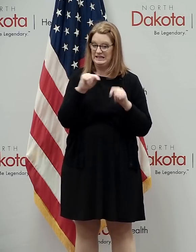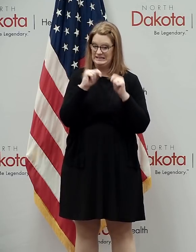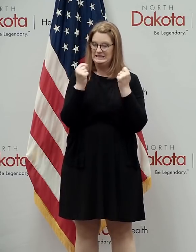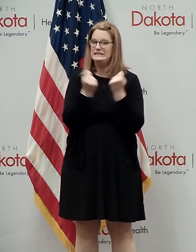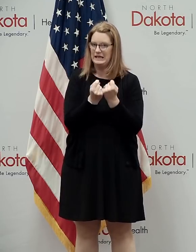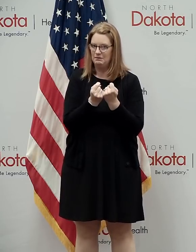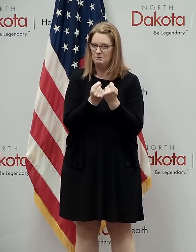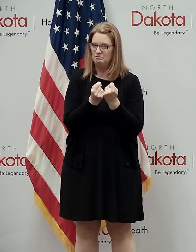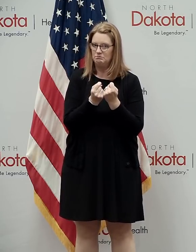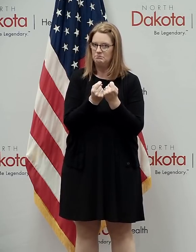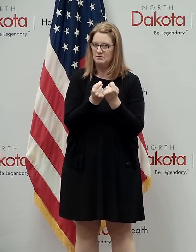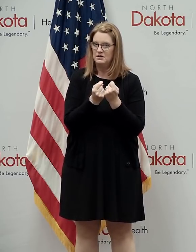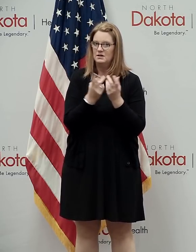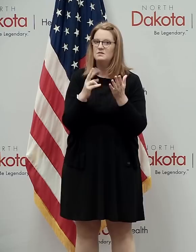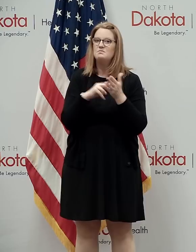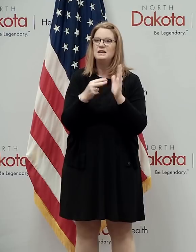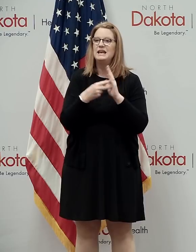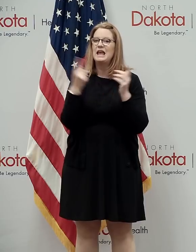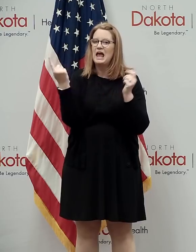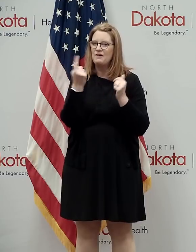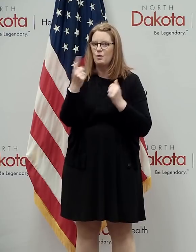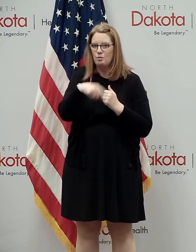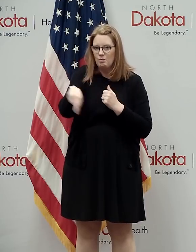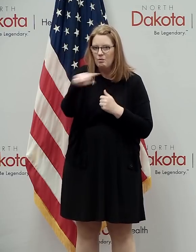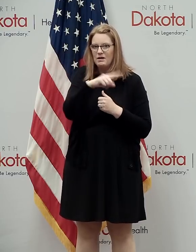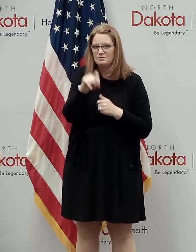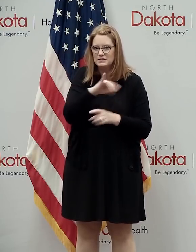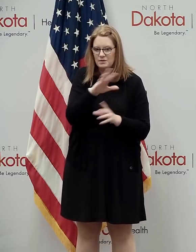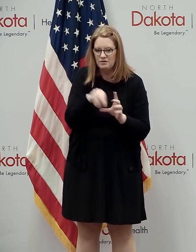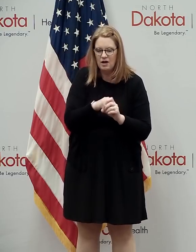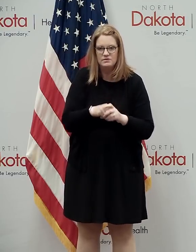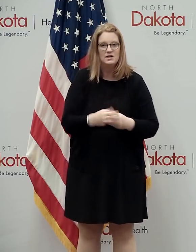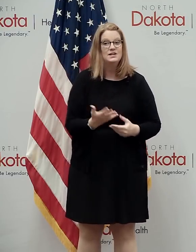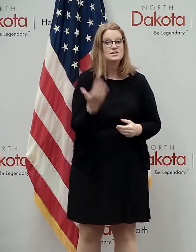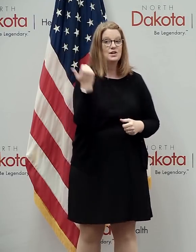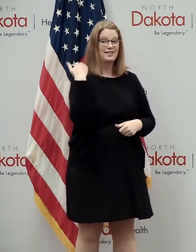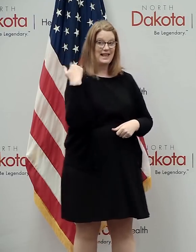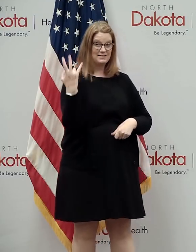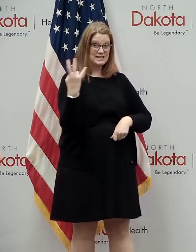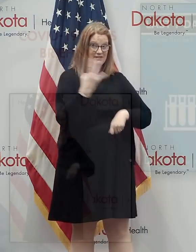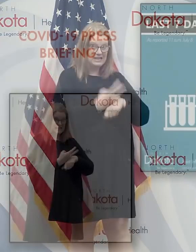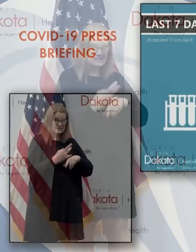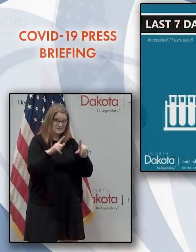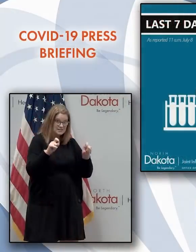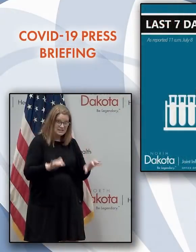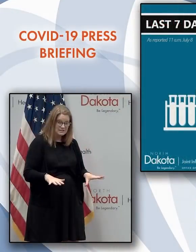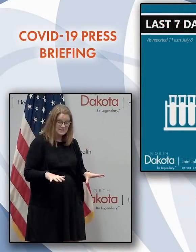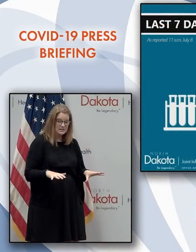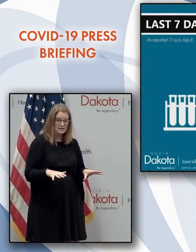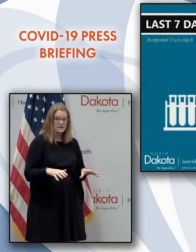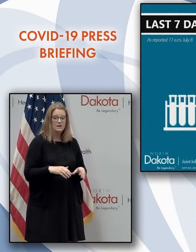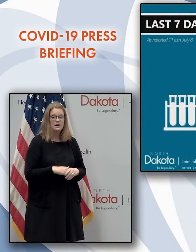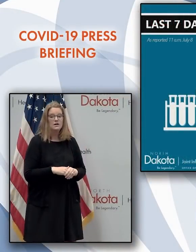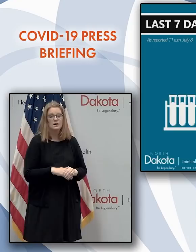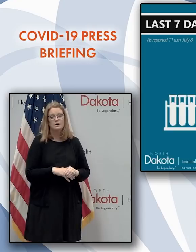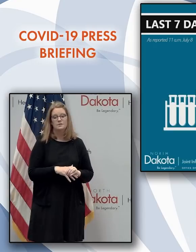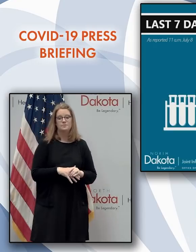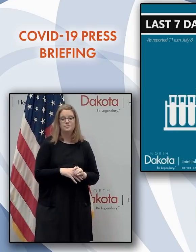requires everyone. When we take a look at the last 7 days of testing, we've